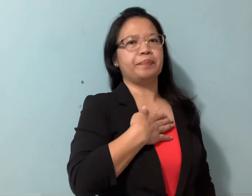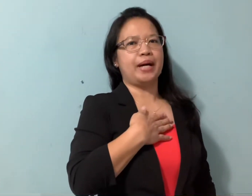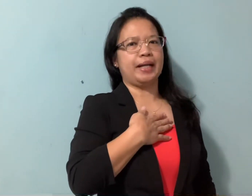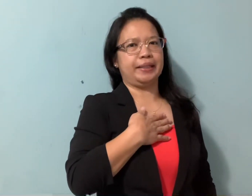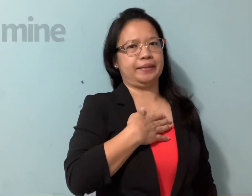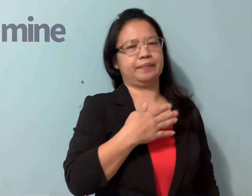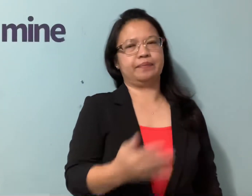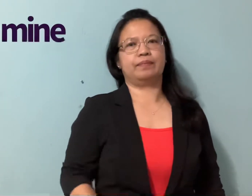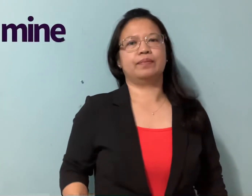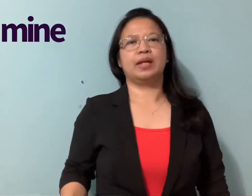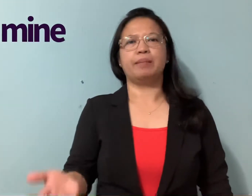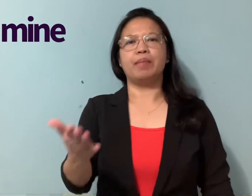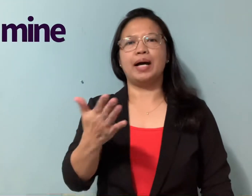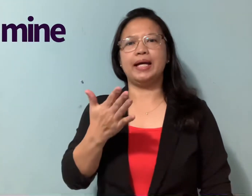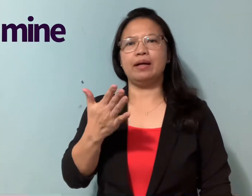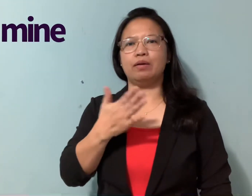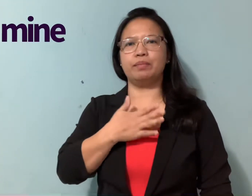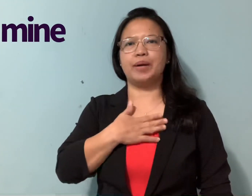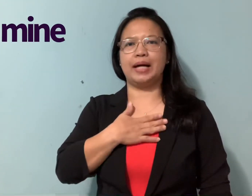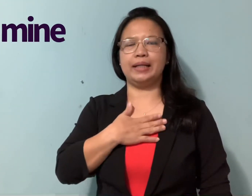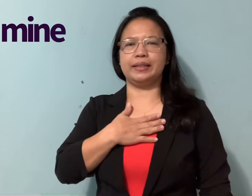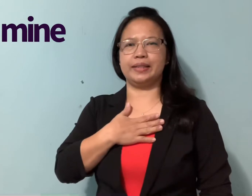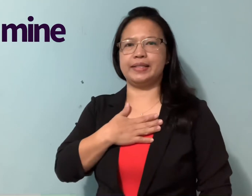mine. My or mine are the same.